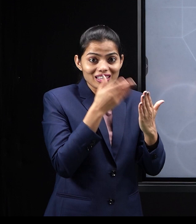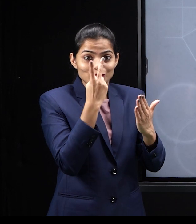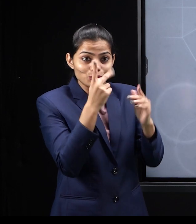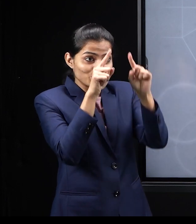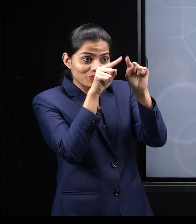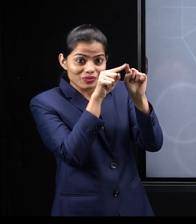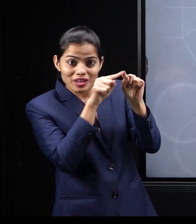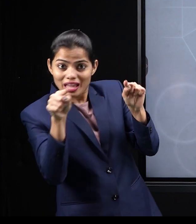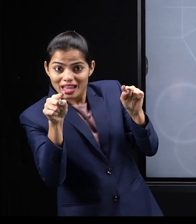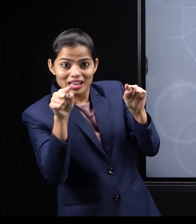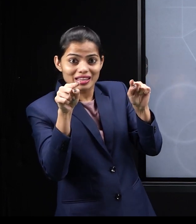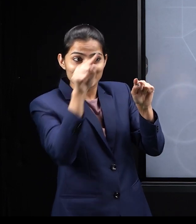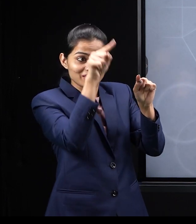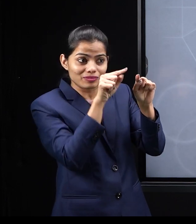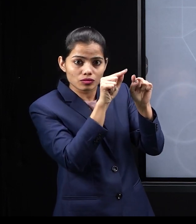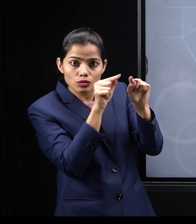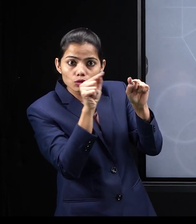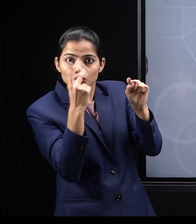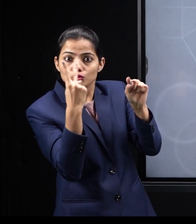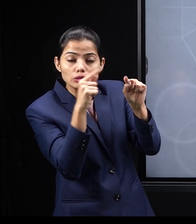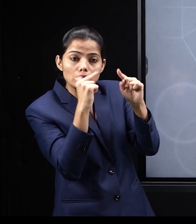It has two sides that are equal in length.